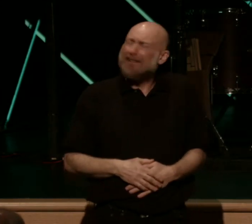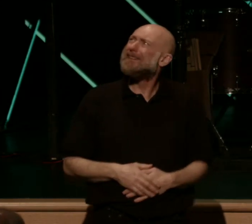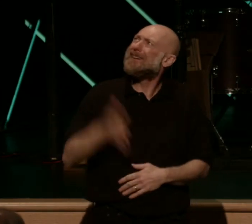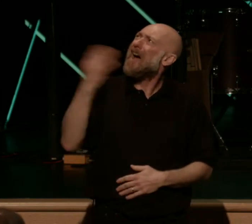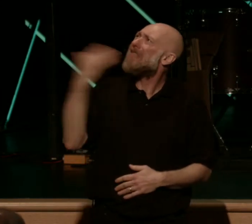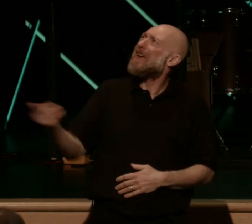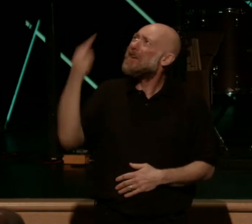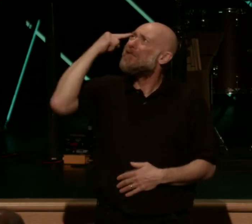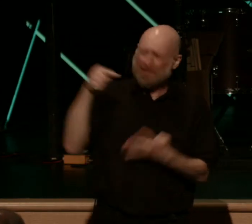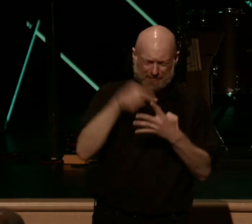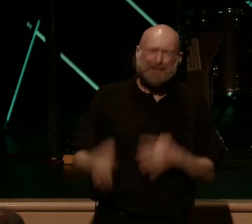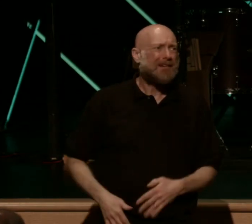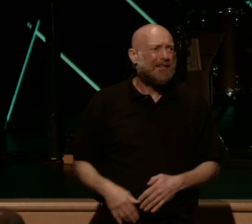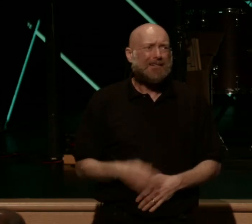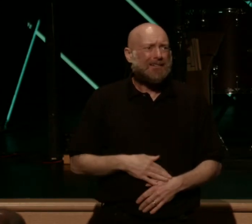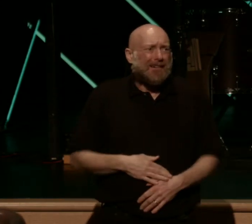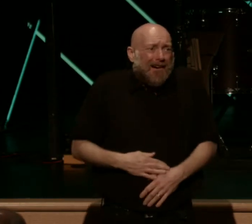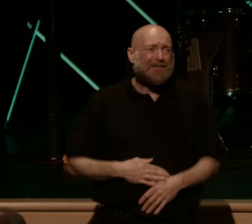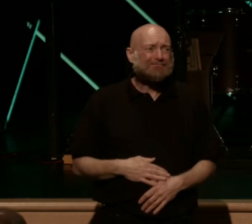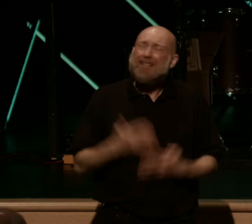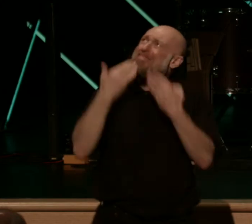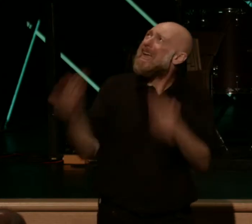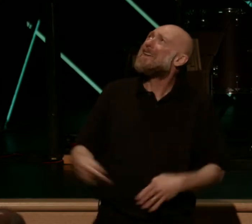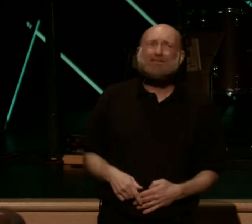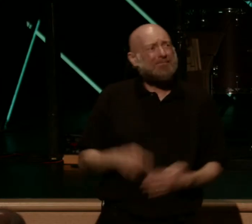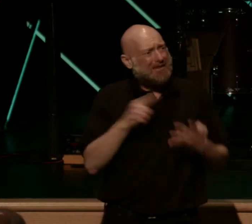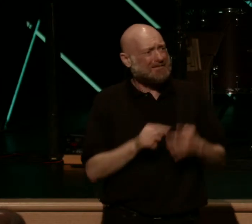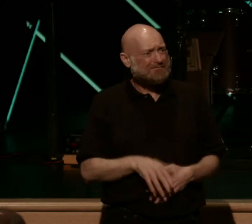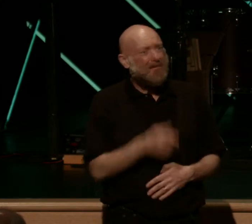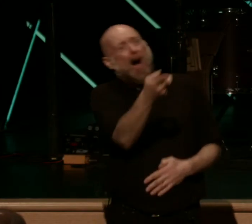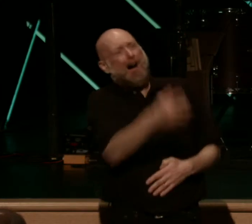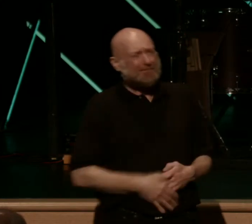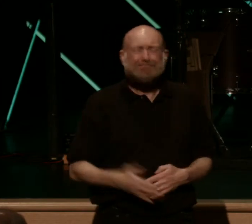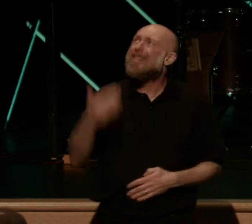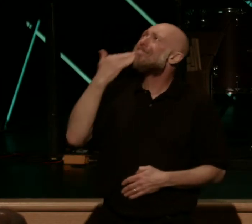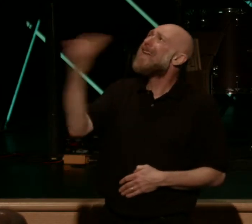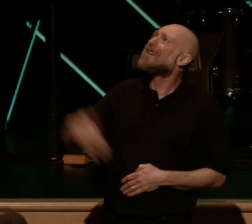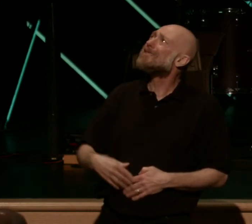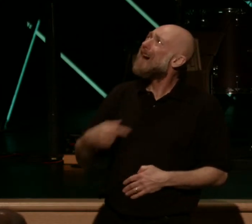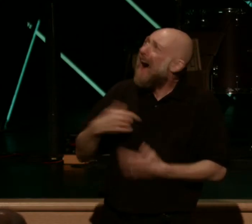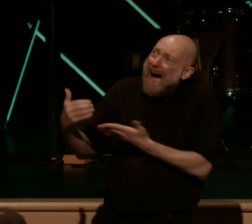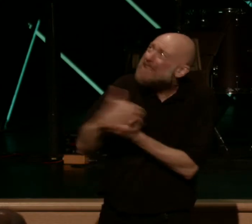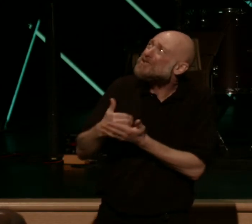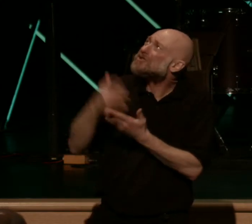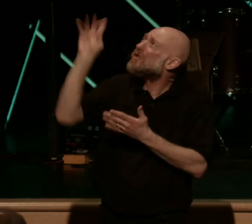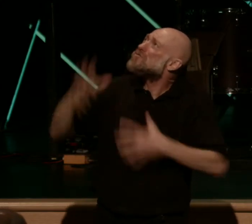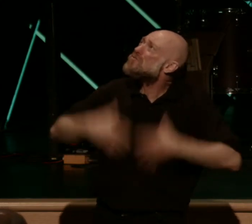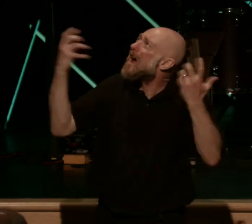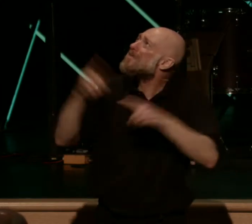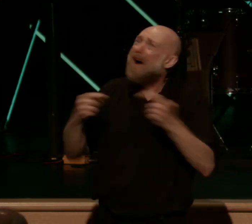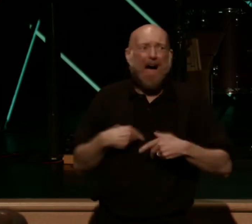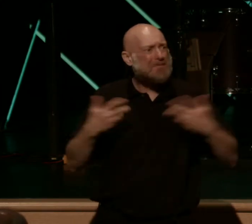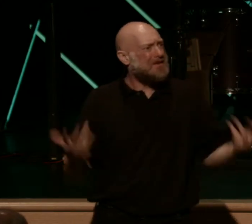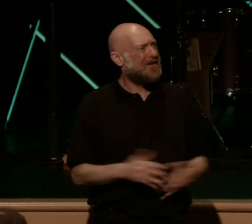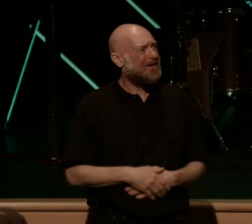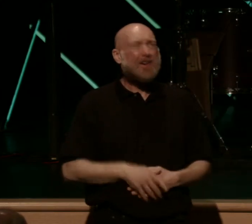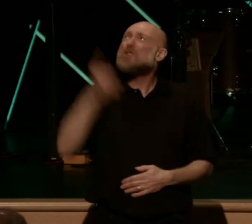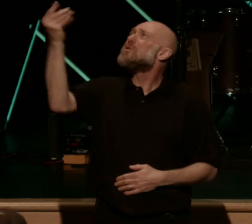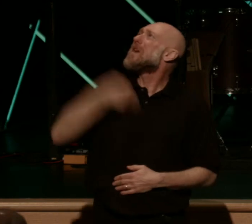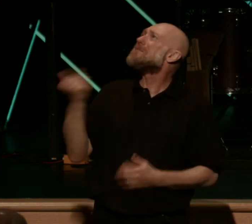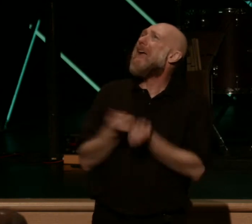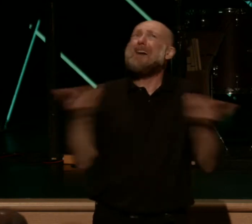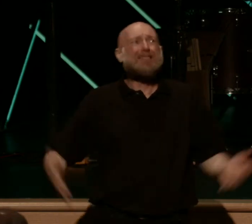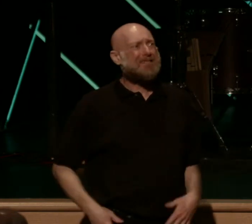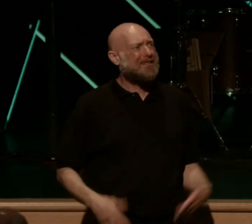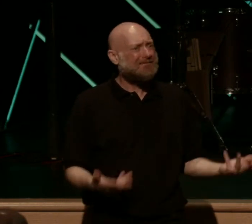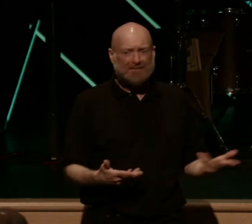you. Thank you. Is there just an awareness of what you deserve? I deserve the wrath of God right now, but here I am, and I've been given everything.